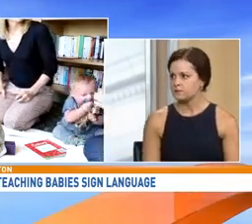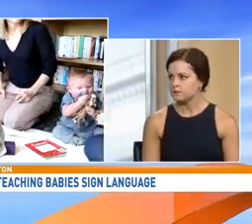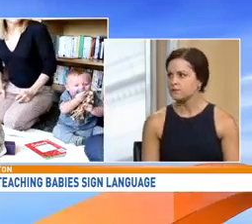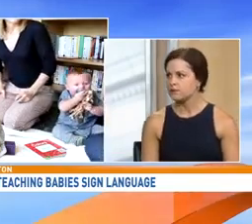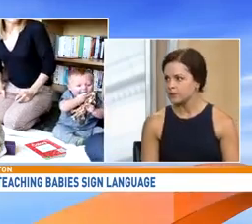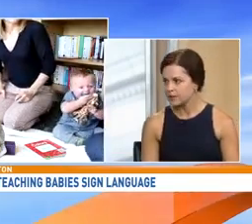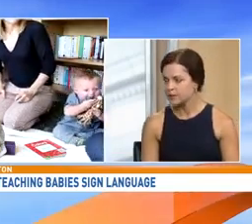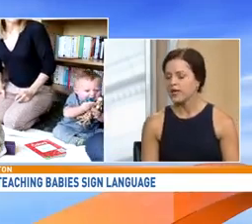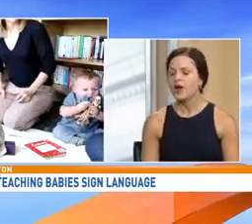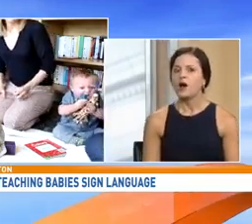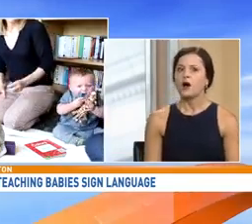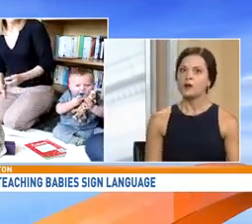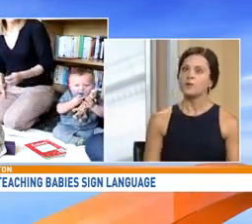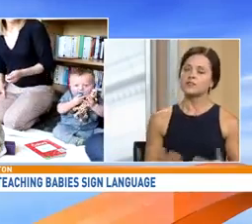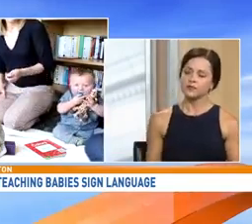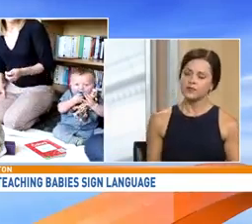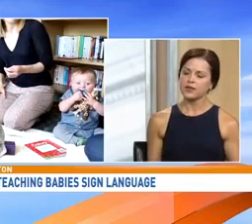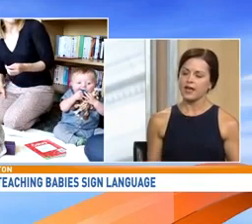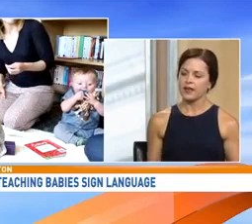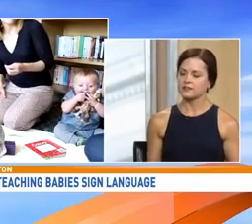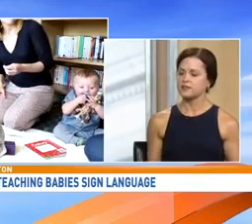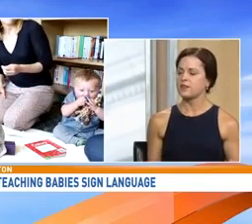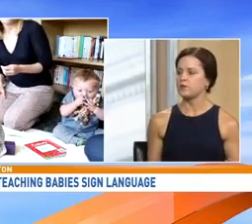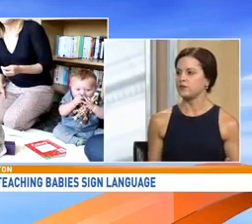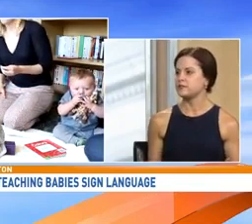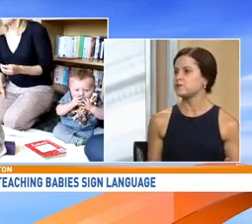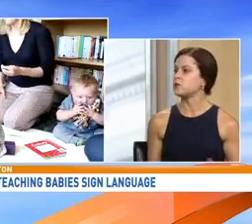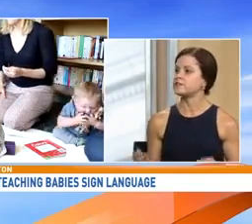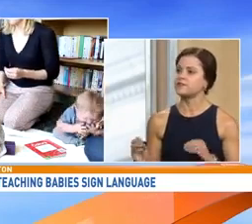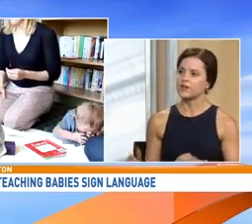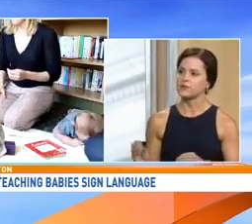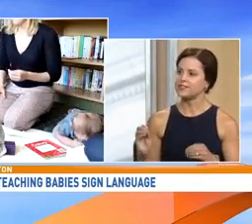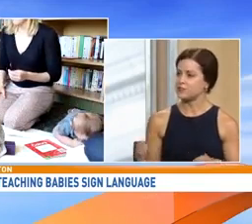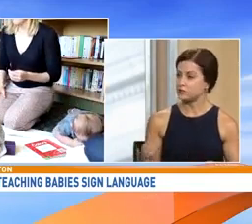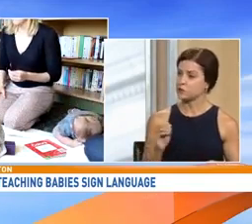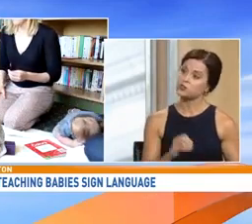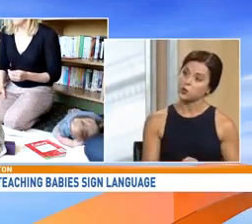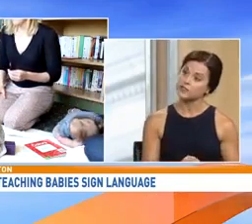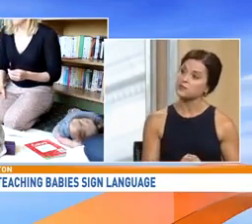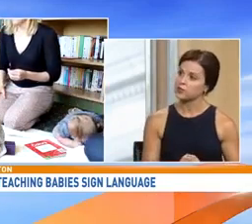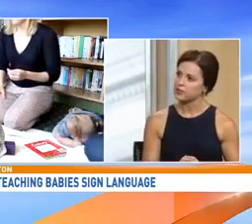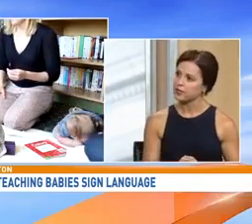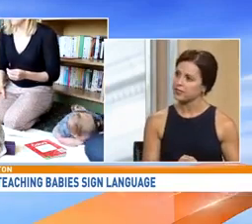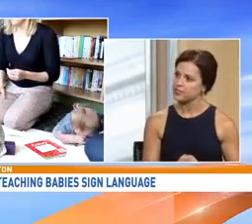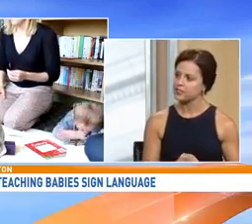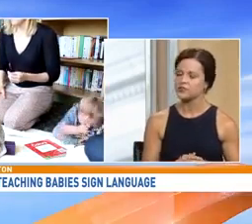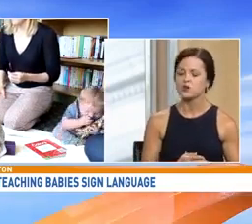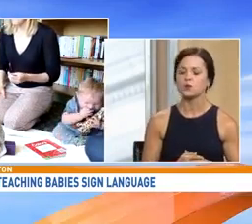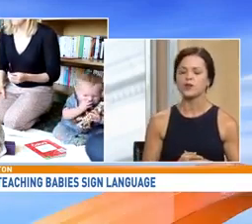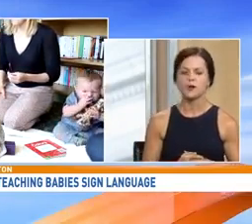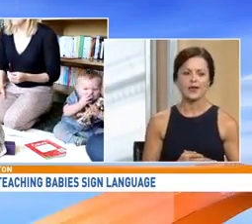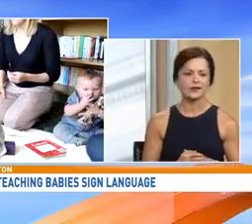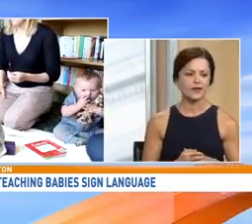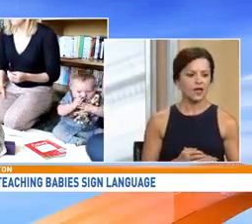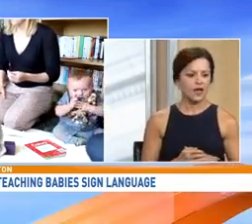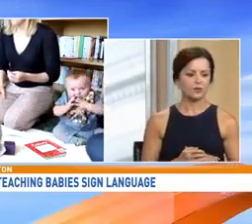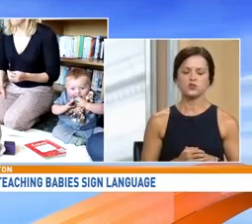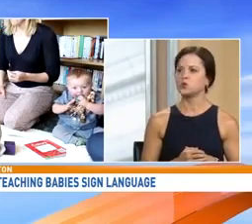be learning? Yep. Something at HASA that we really support is a family's individual choice for communication. So we don't have a toolkit